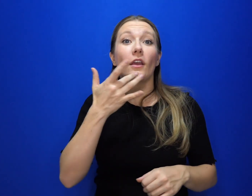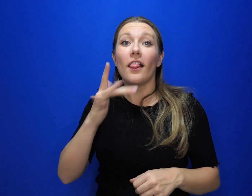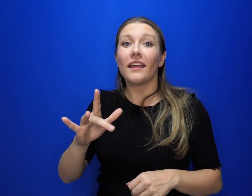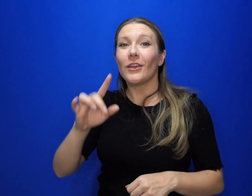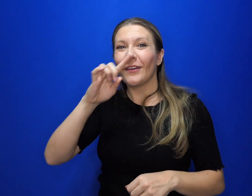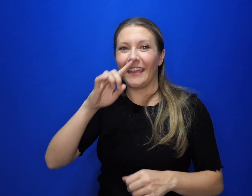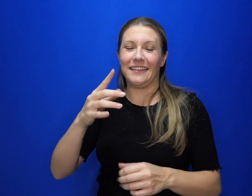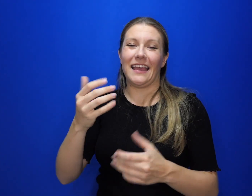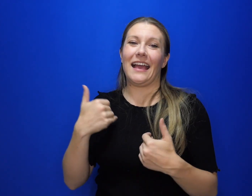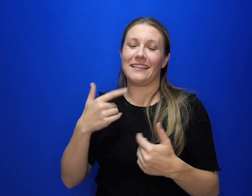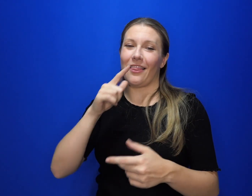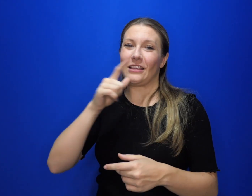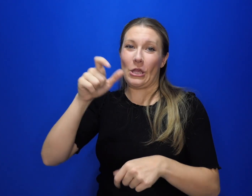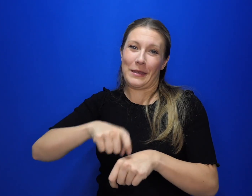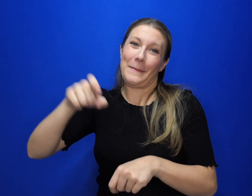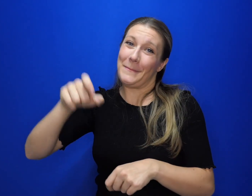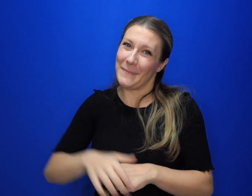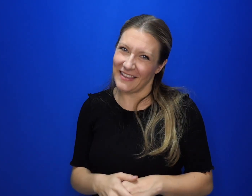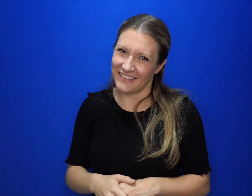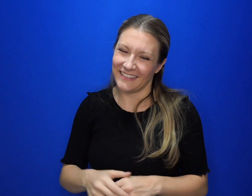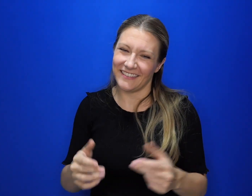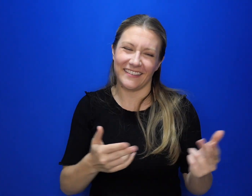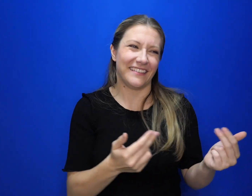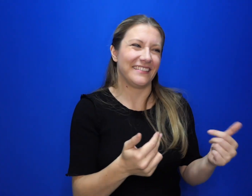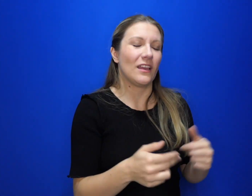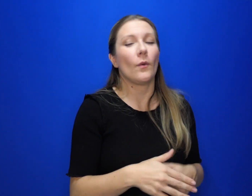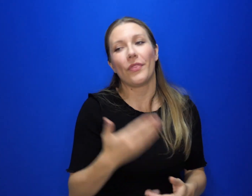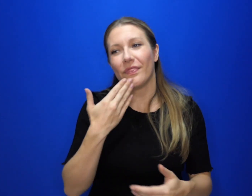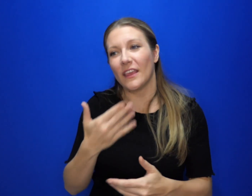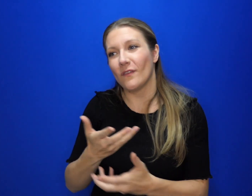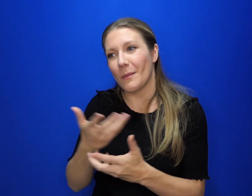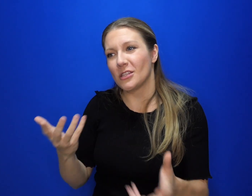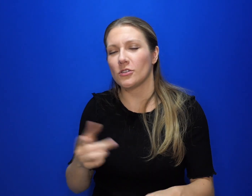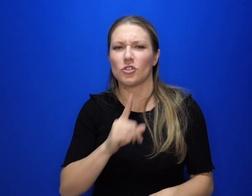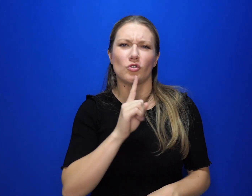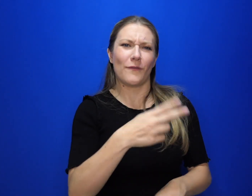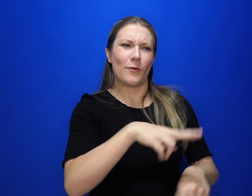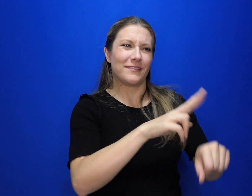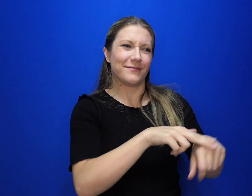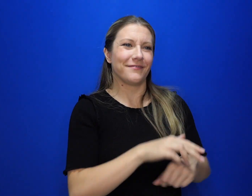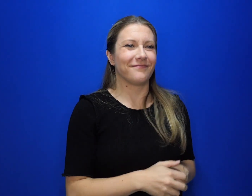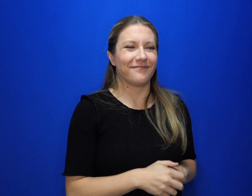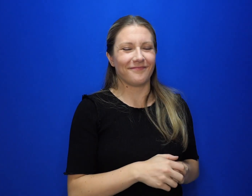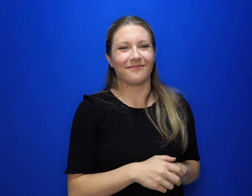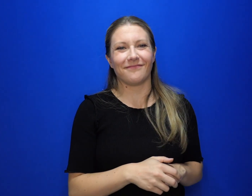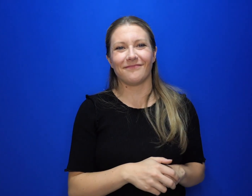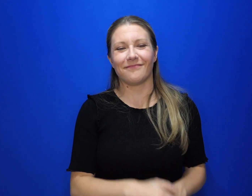kid gets his lunch on time. Okay. All right, Jenny. Well, thank you very much. Of course.